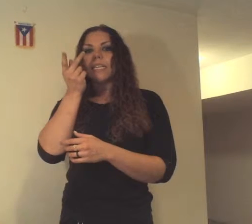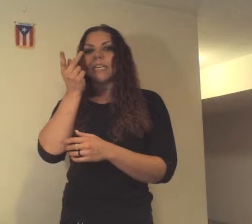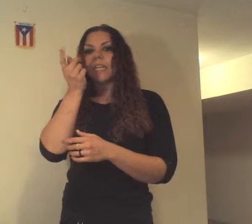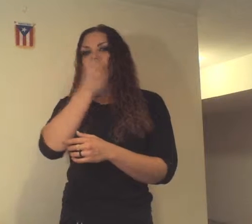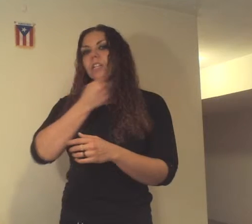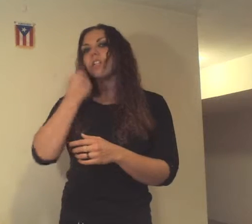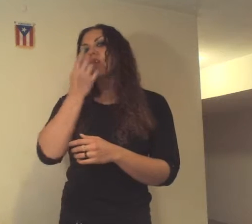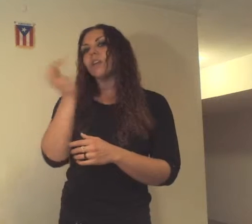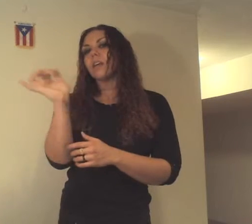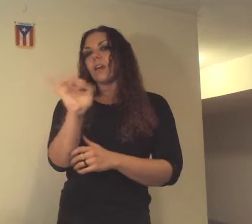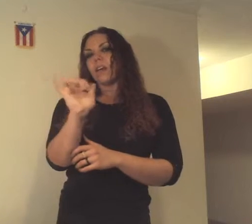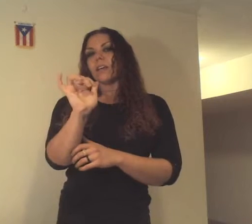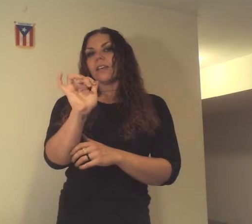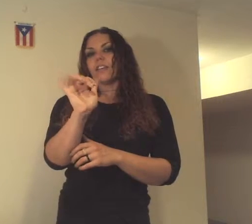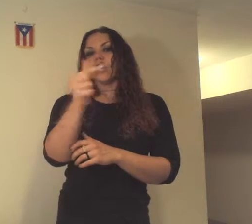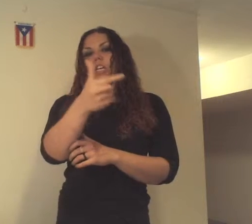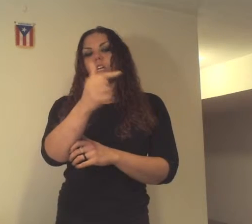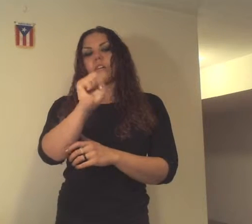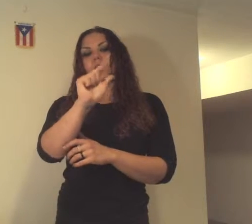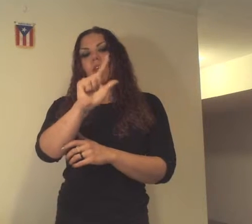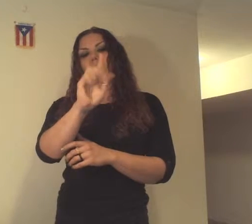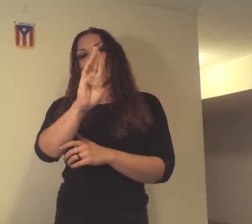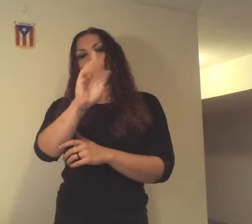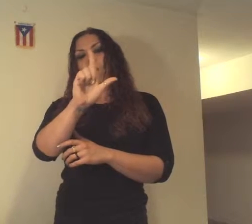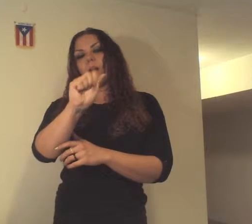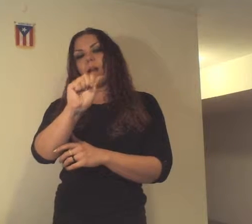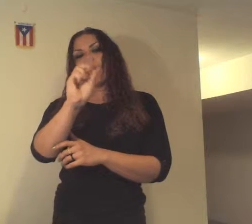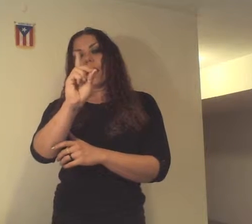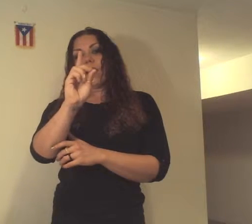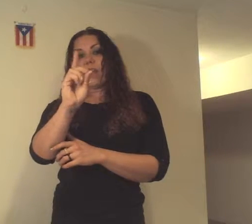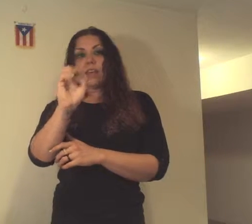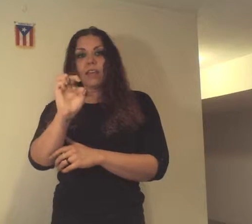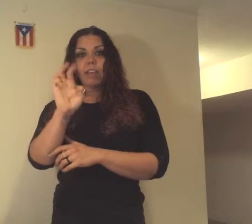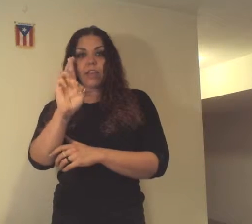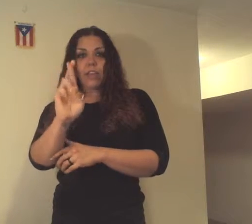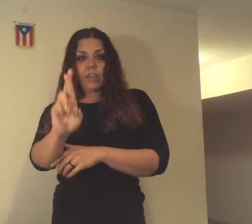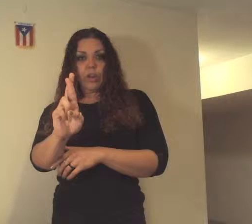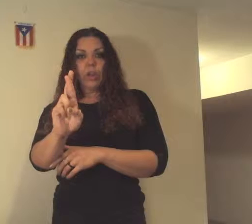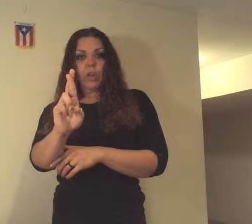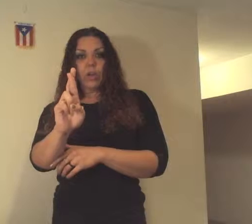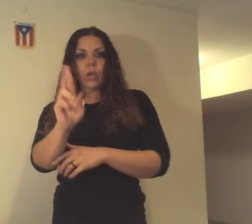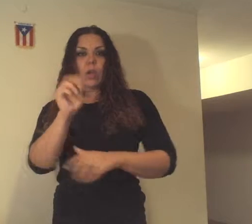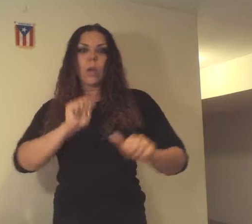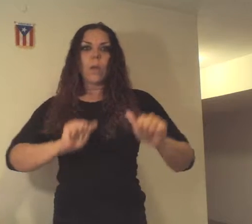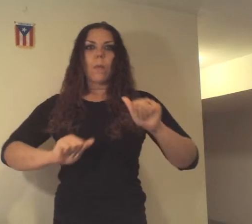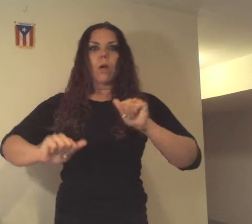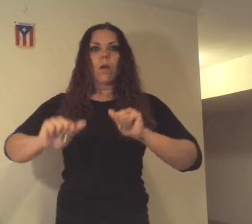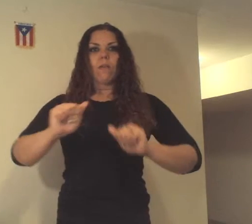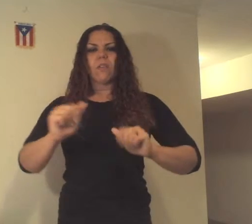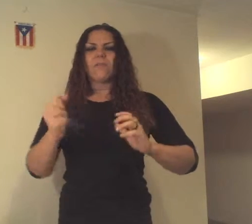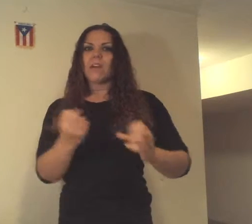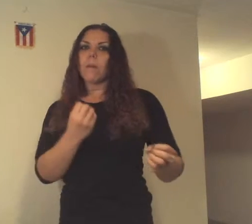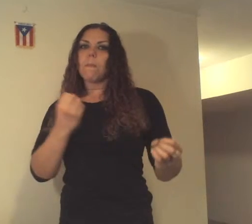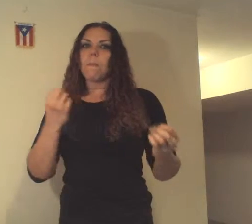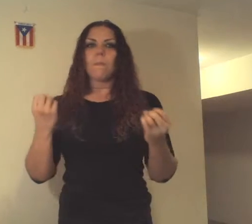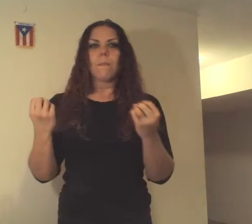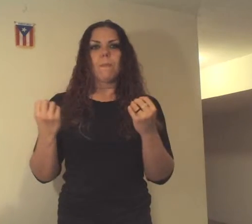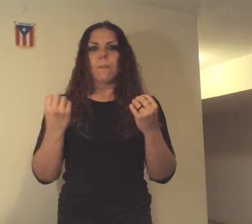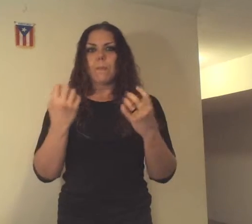We perform 1 million of these a year in the United States alone. This is the real thing. There's no blood. And you can